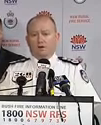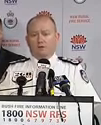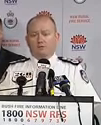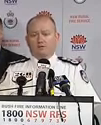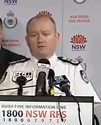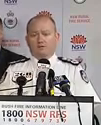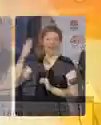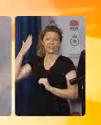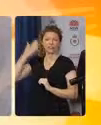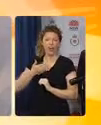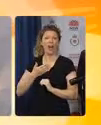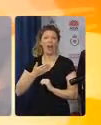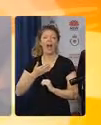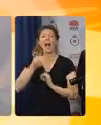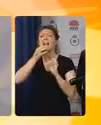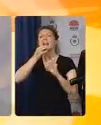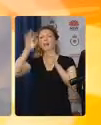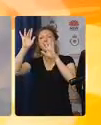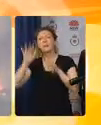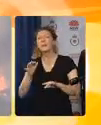Overnight, we've received drizzle,